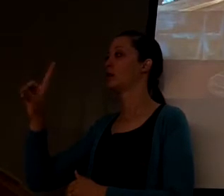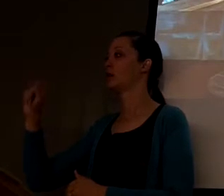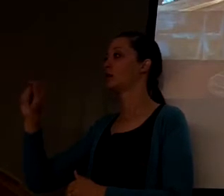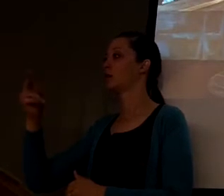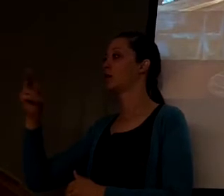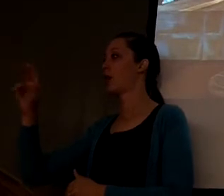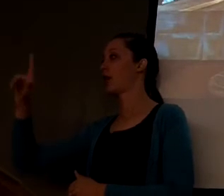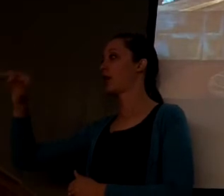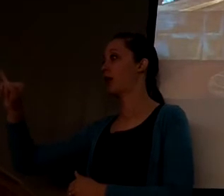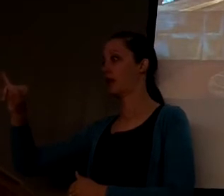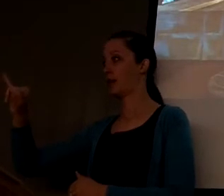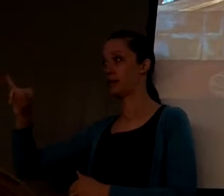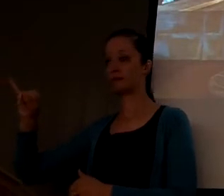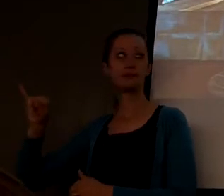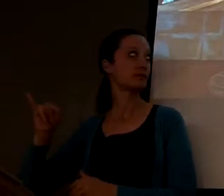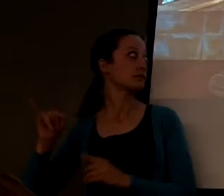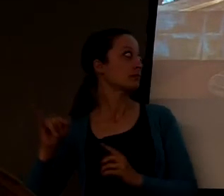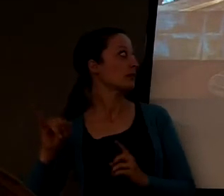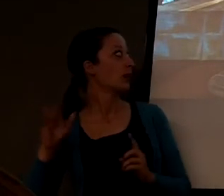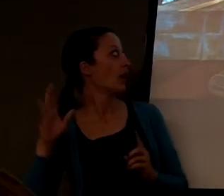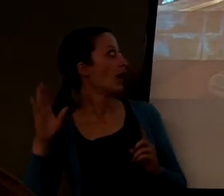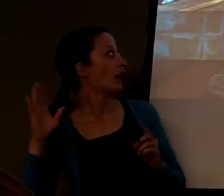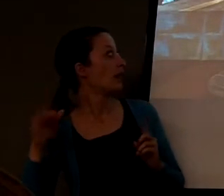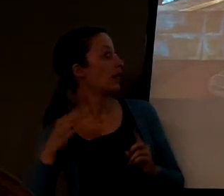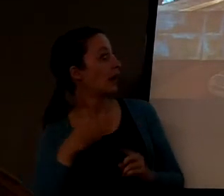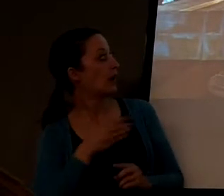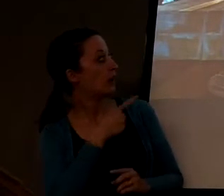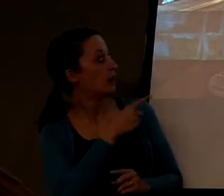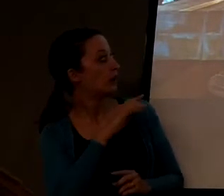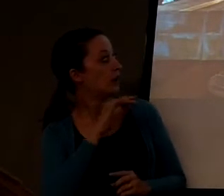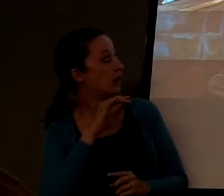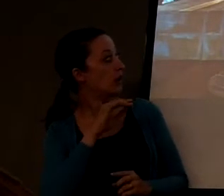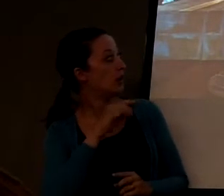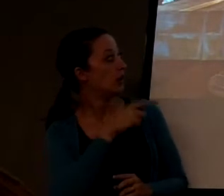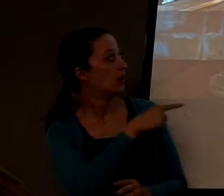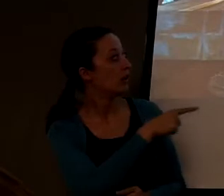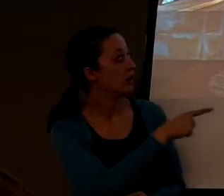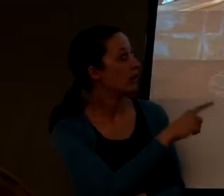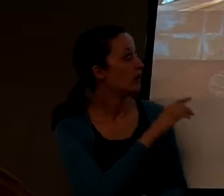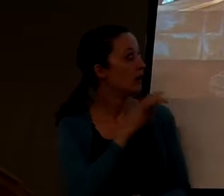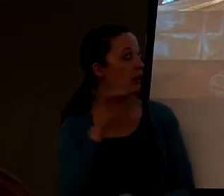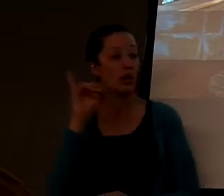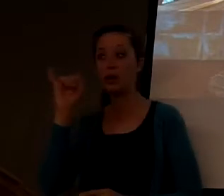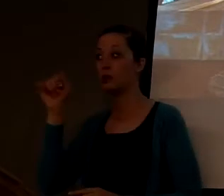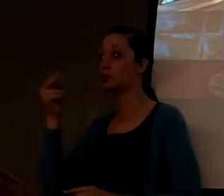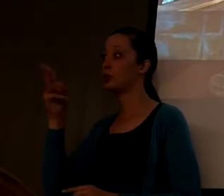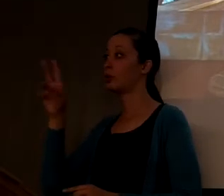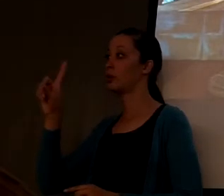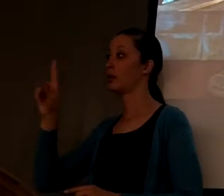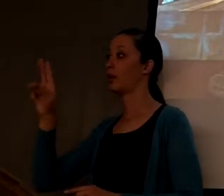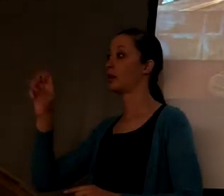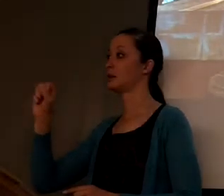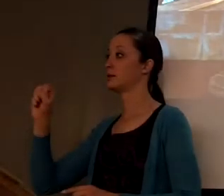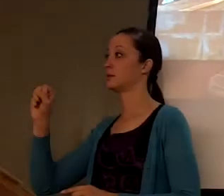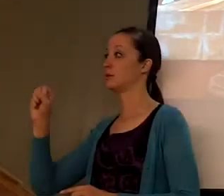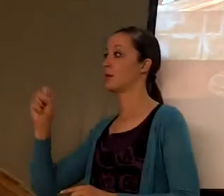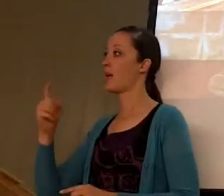Judas. How do we know that's Judas? It's in gold. He's the only one with a gold coat. He's the only one that can afford a nice coat. Remember,